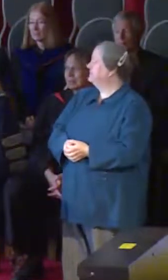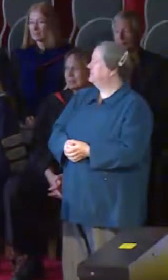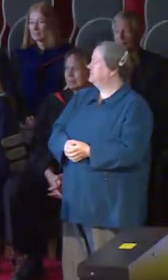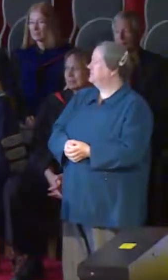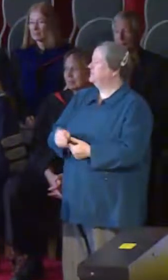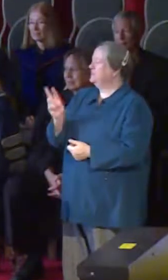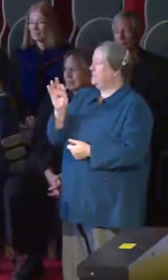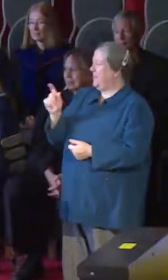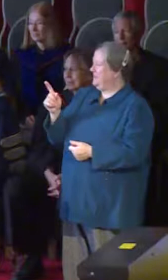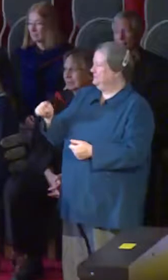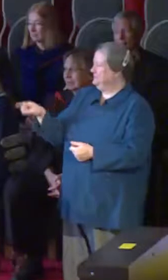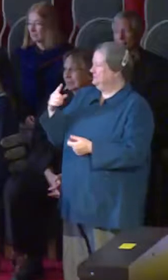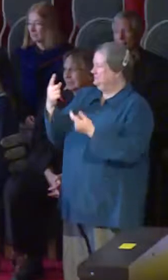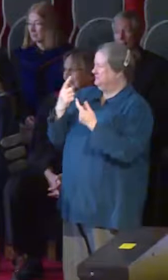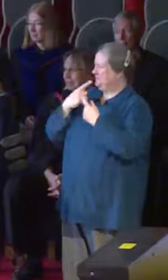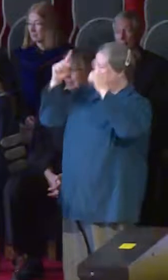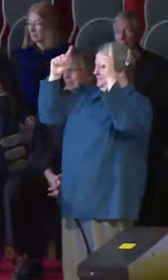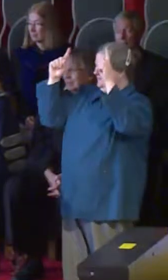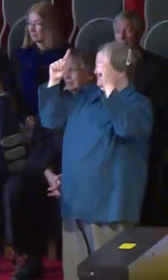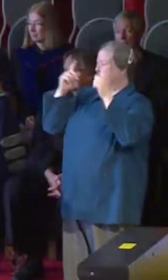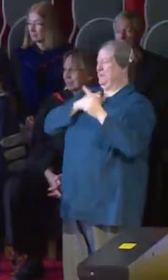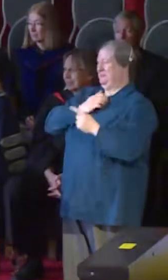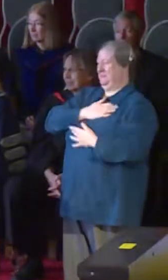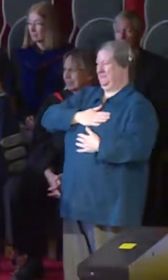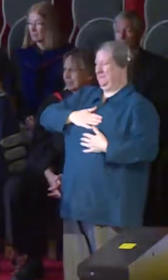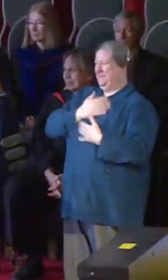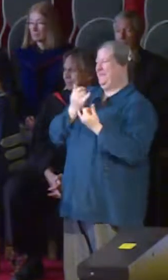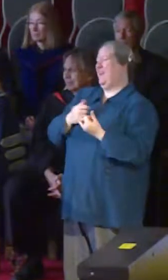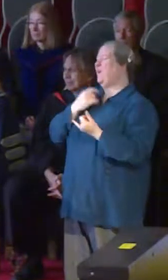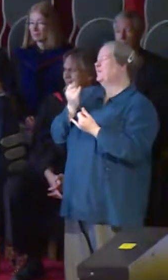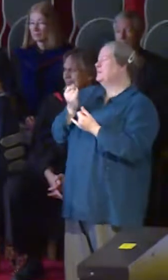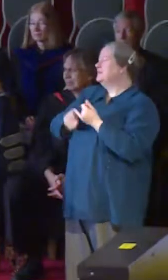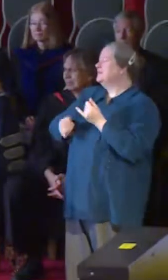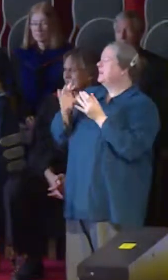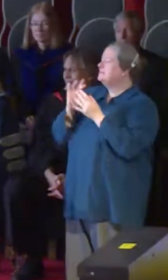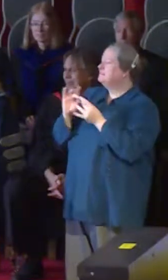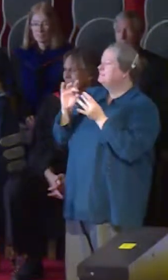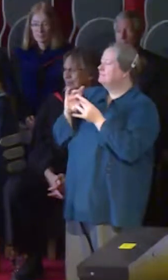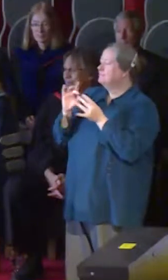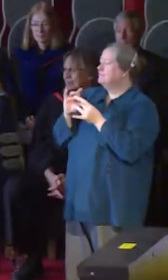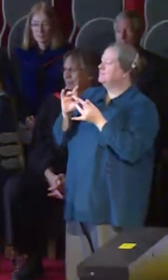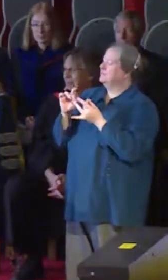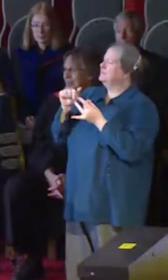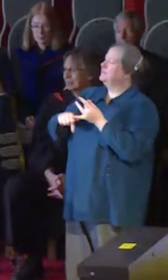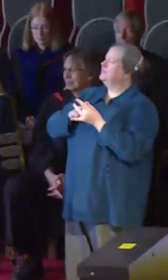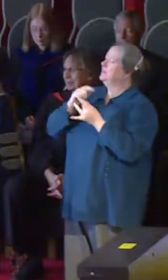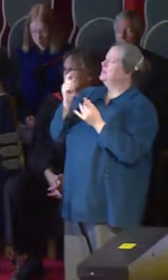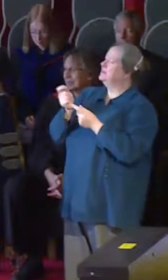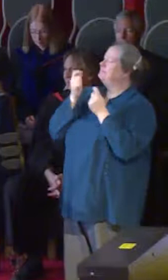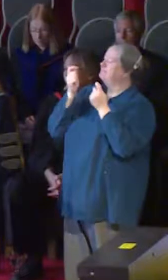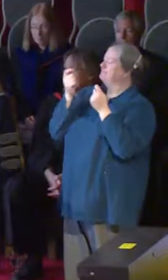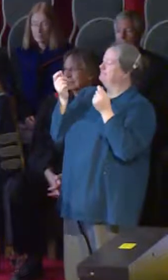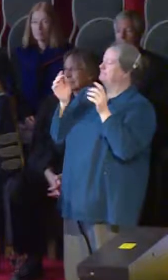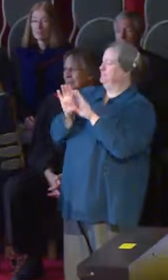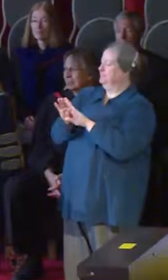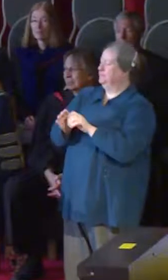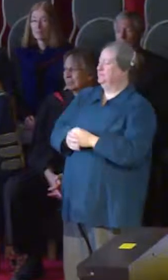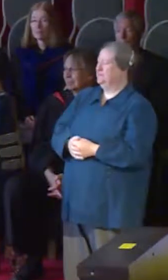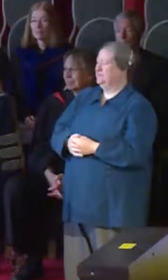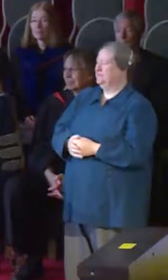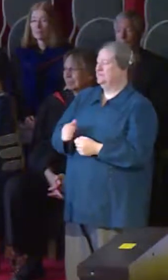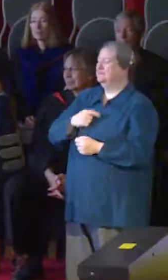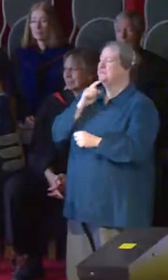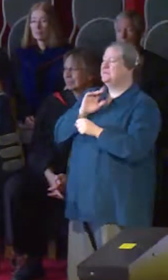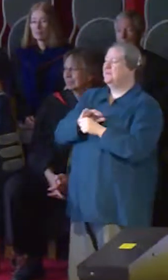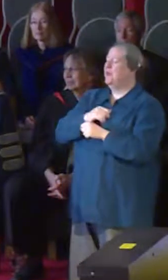Well, you've done it, and it's my pleasure to provide some final remarks to conclude the ceremony. And I promise